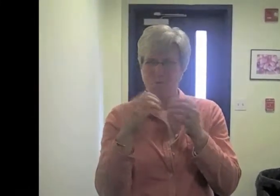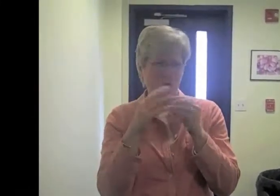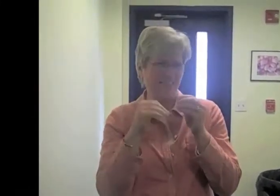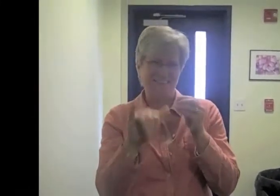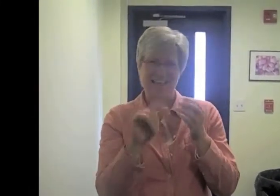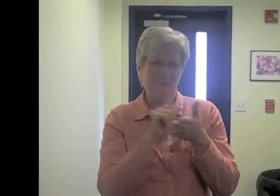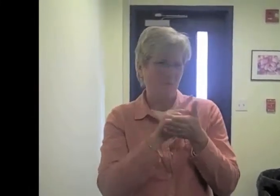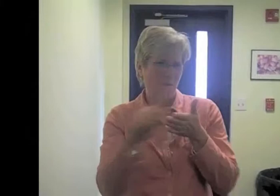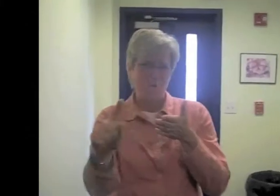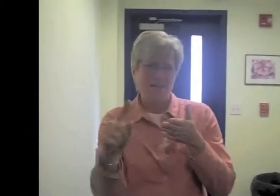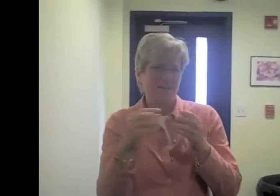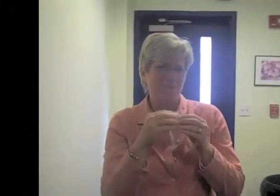more than a week.